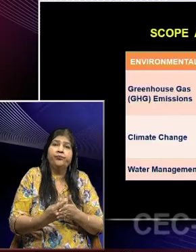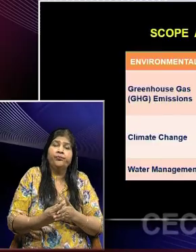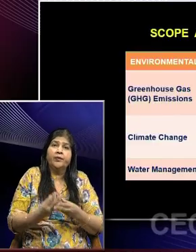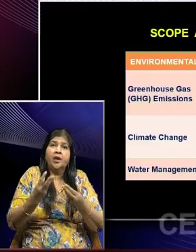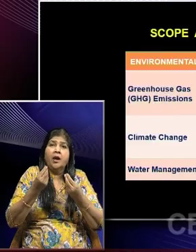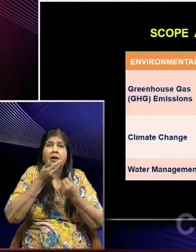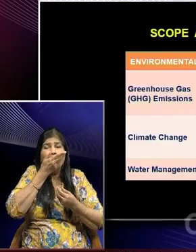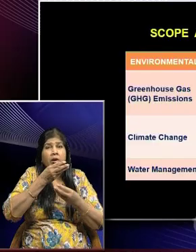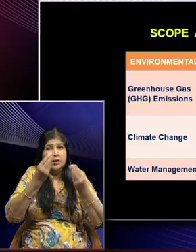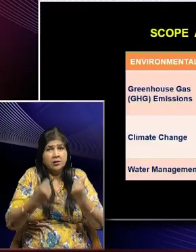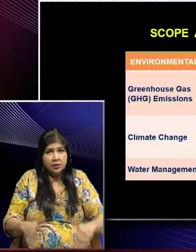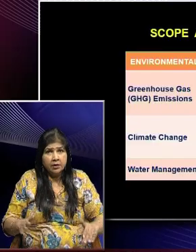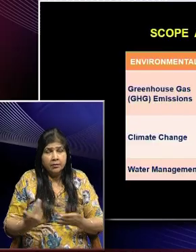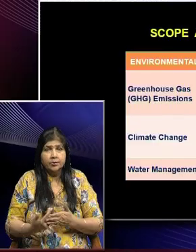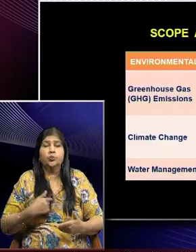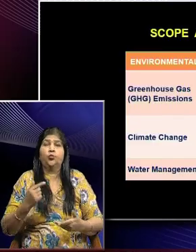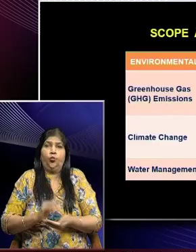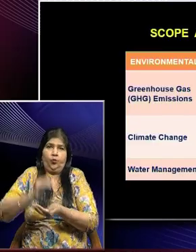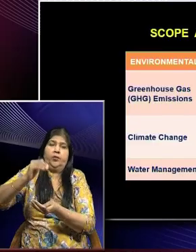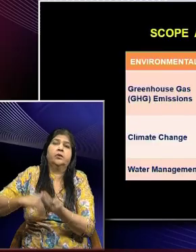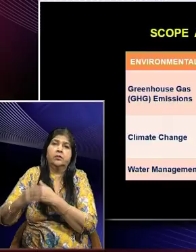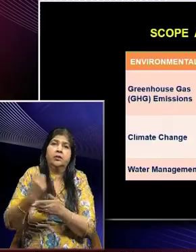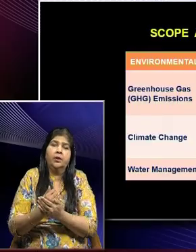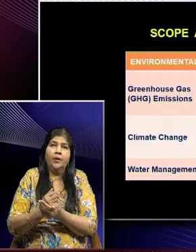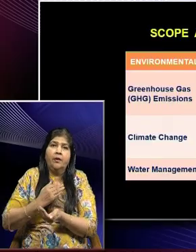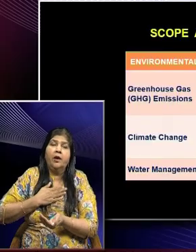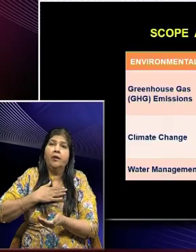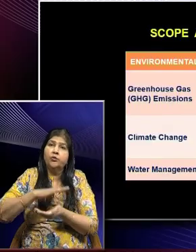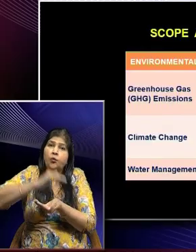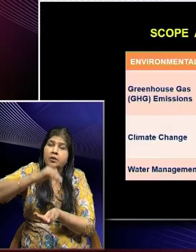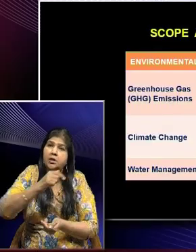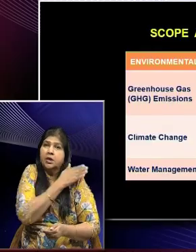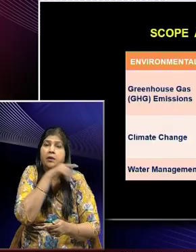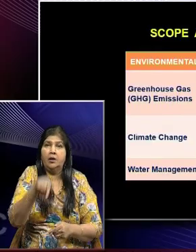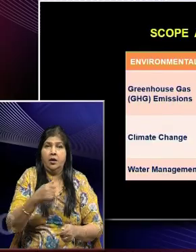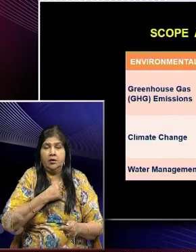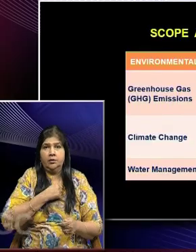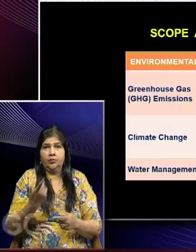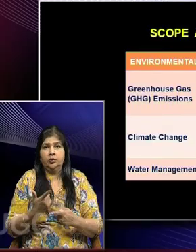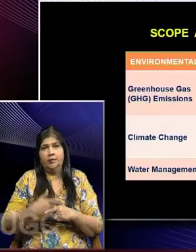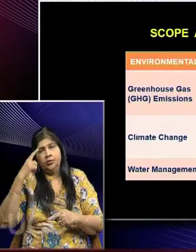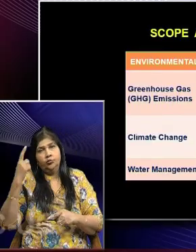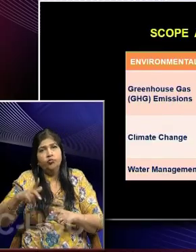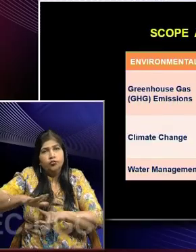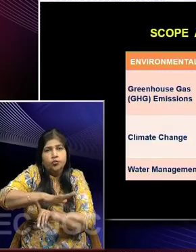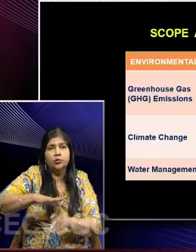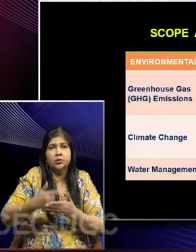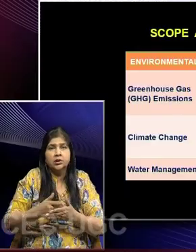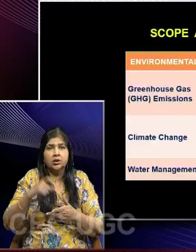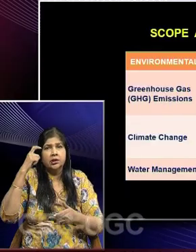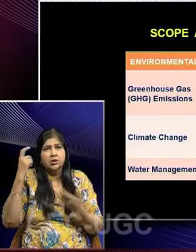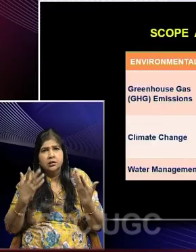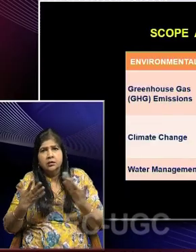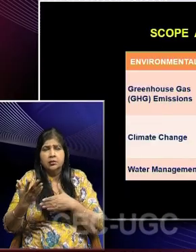depleting water resources. So, we need to conserve water. If I have to exemplify social concern, there can be some examples